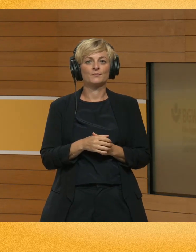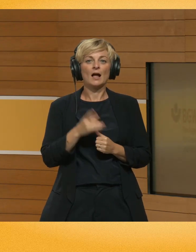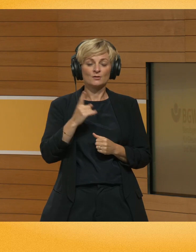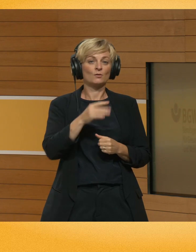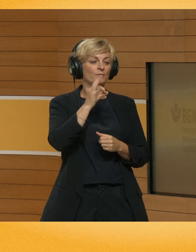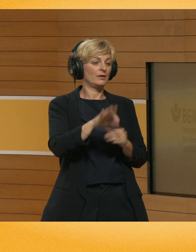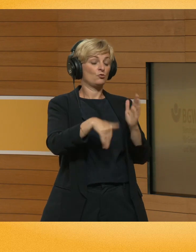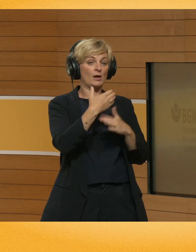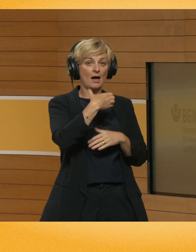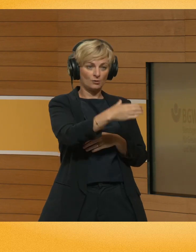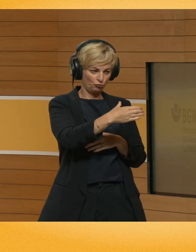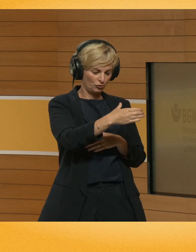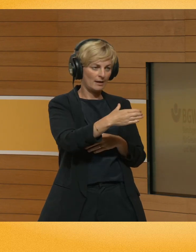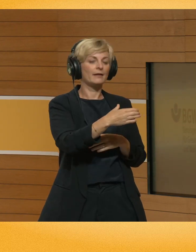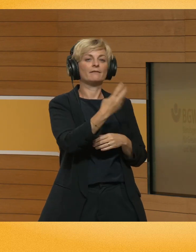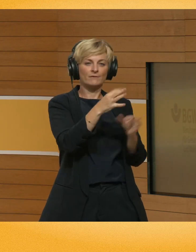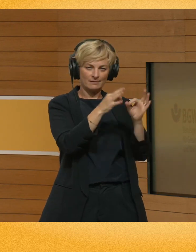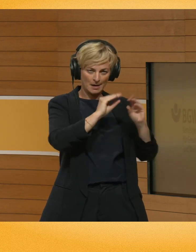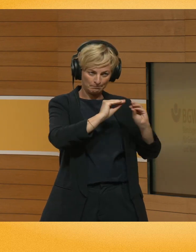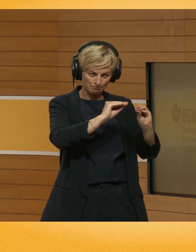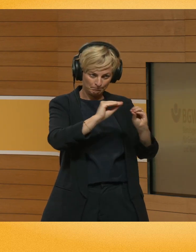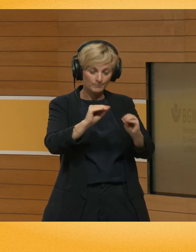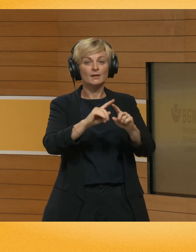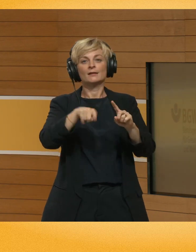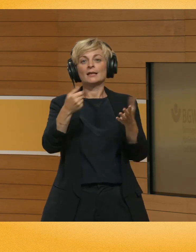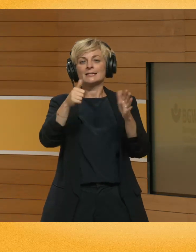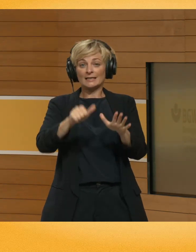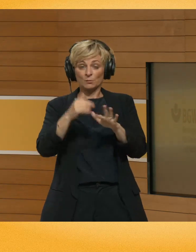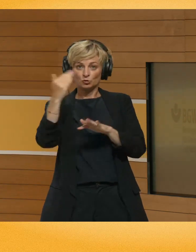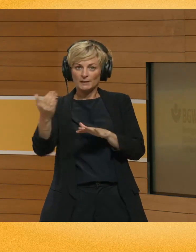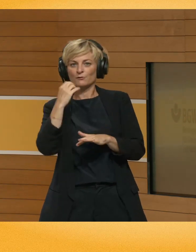help did you to get involved in the organization? And we want